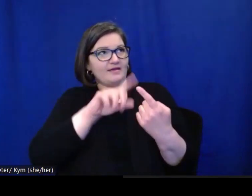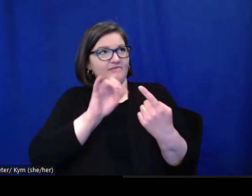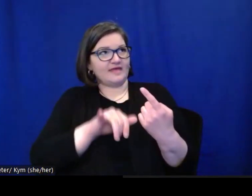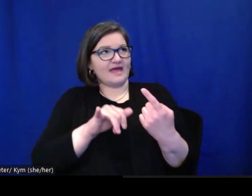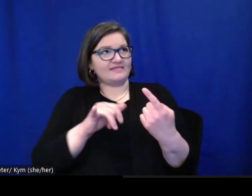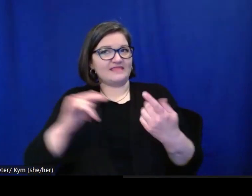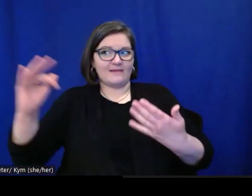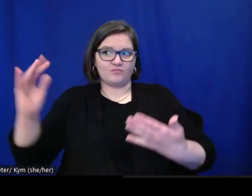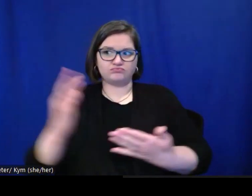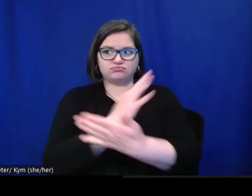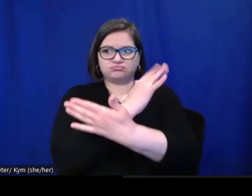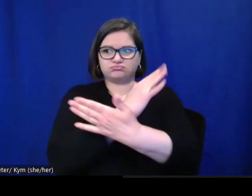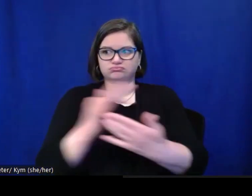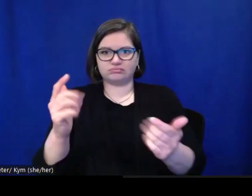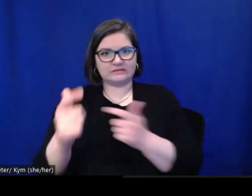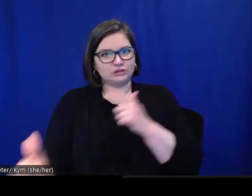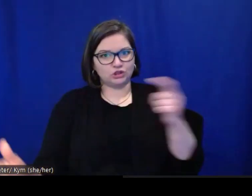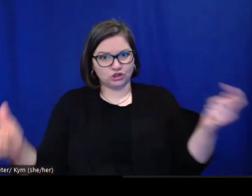some examples.